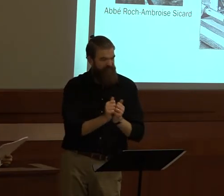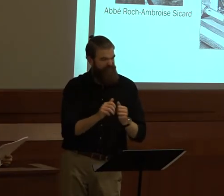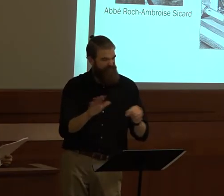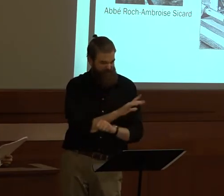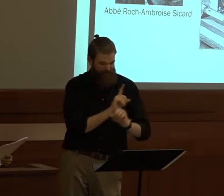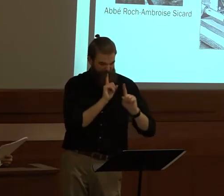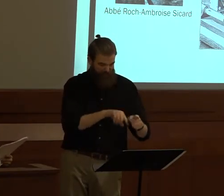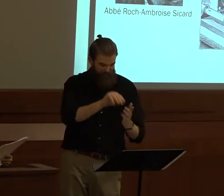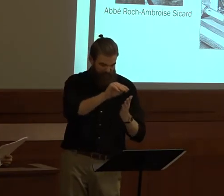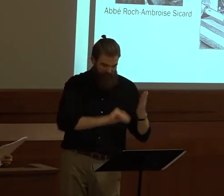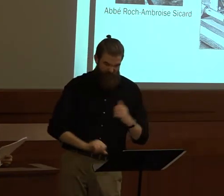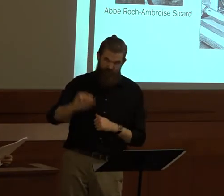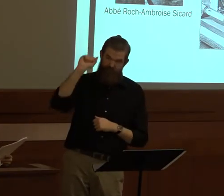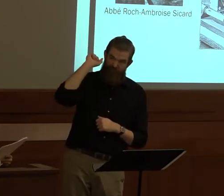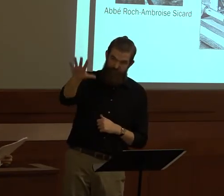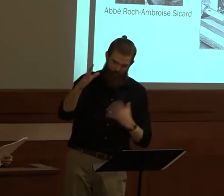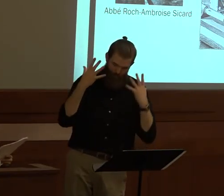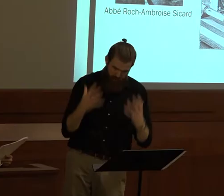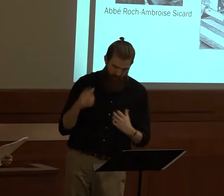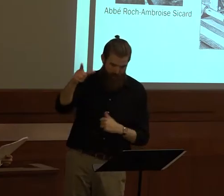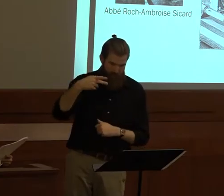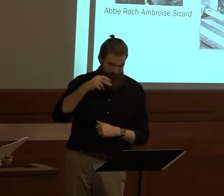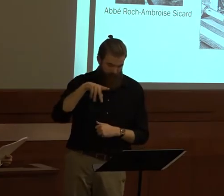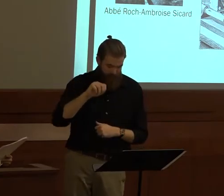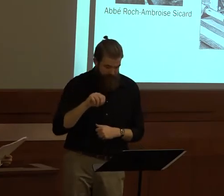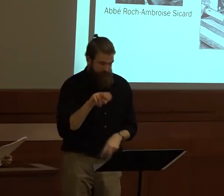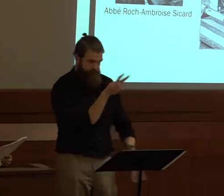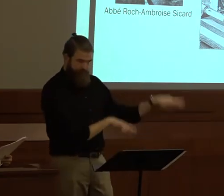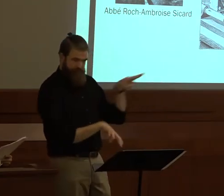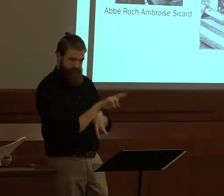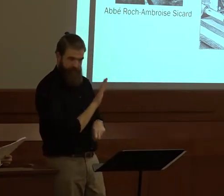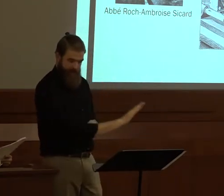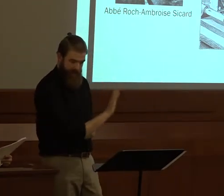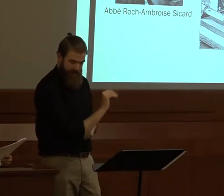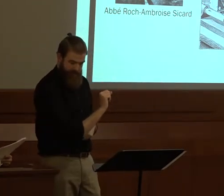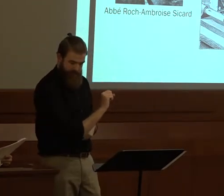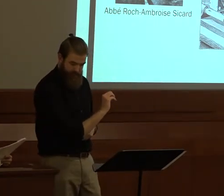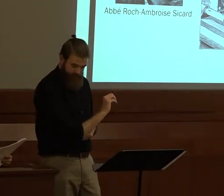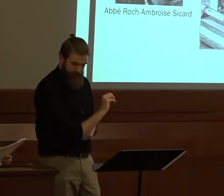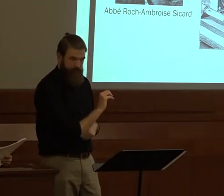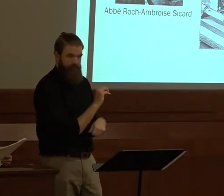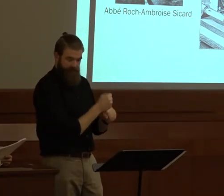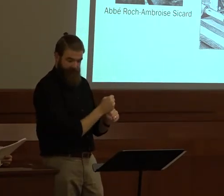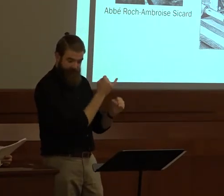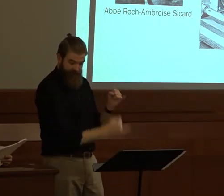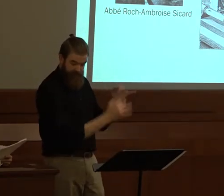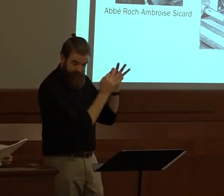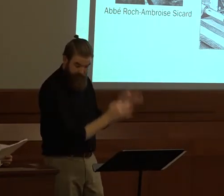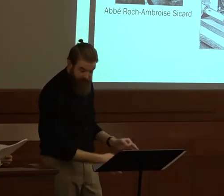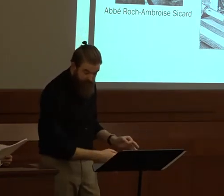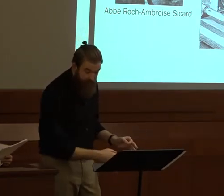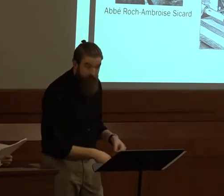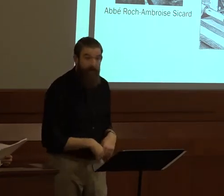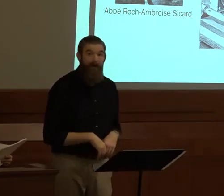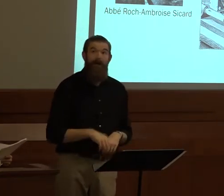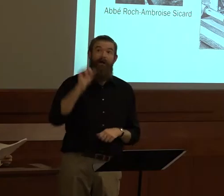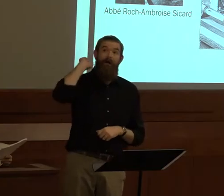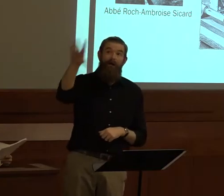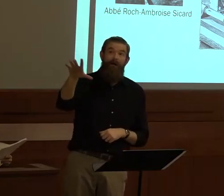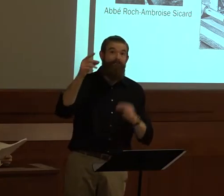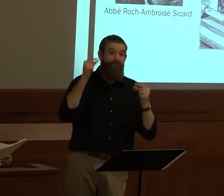about the way his mother had trained him and then understood why it was so easy for him to complete his studies. He left with a